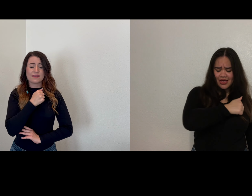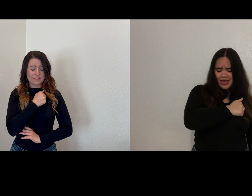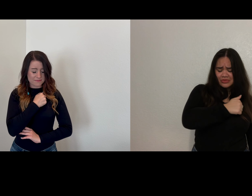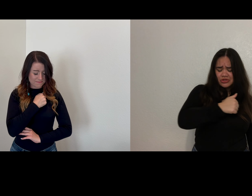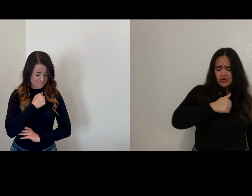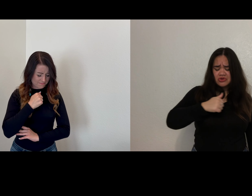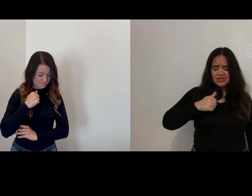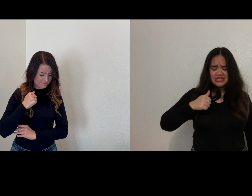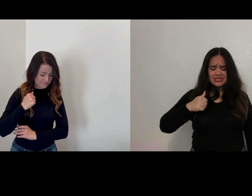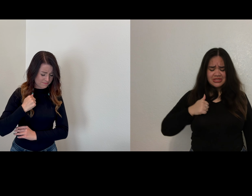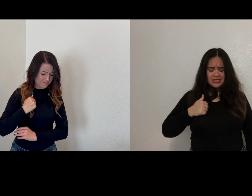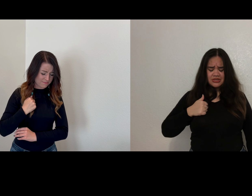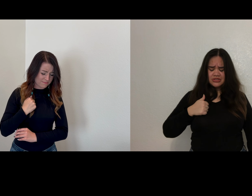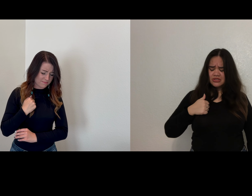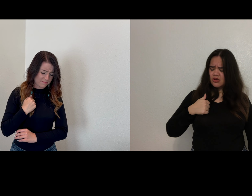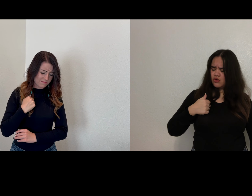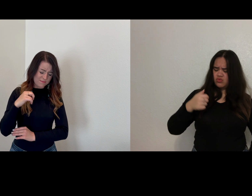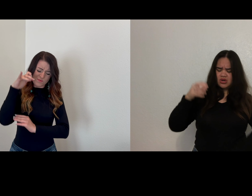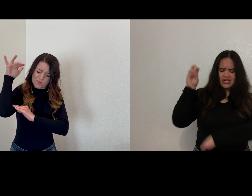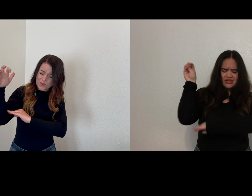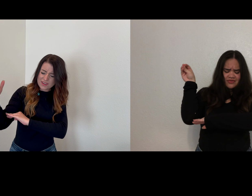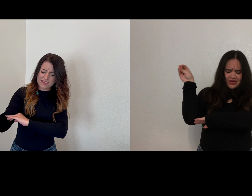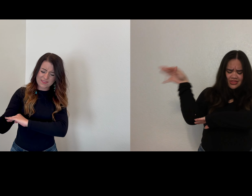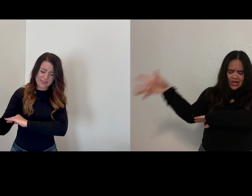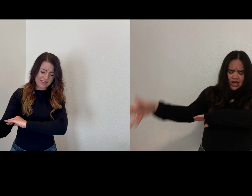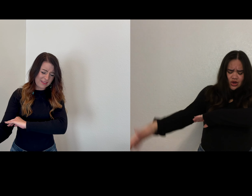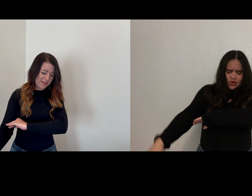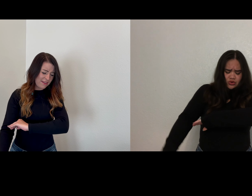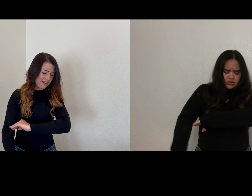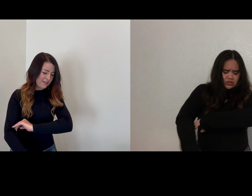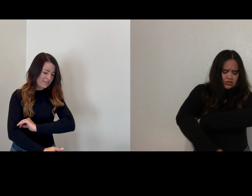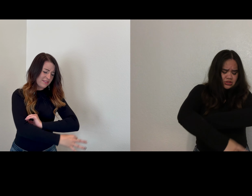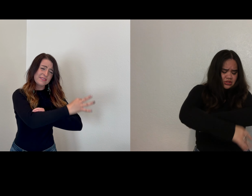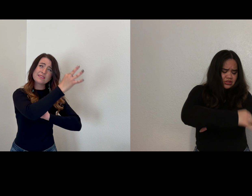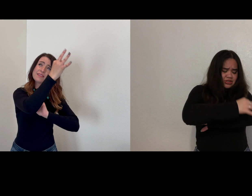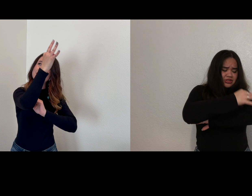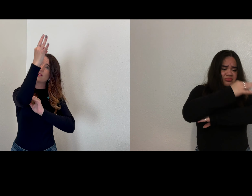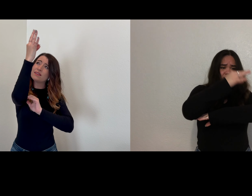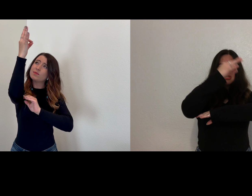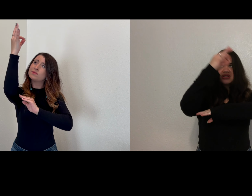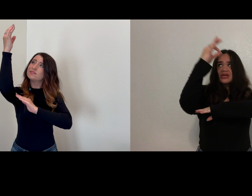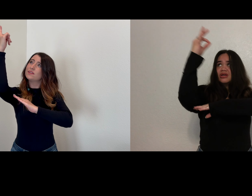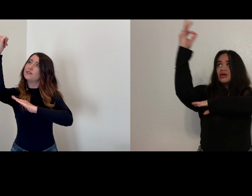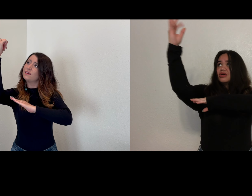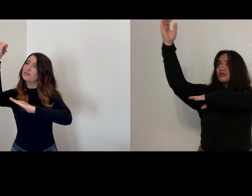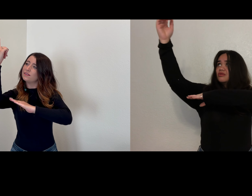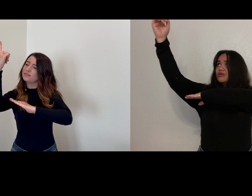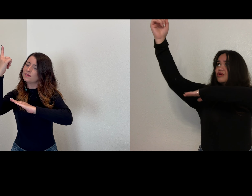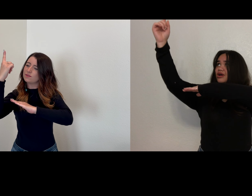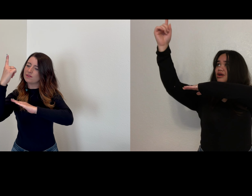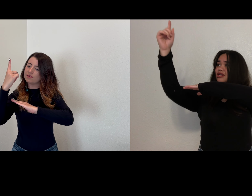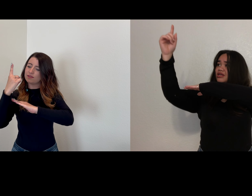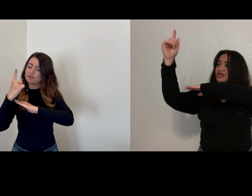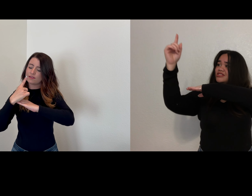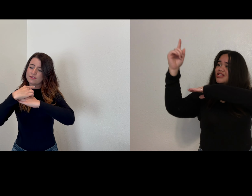comes through tears And what if a thousand sleepless nights are what it